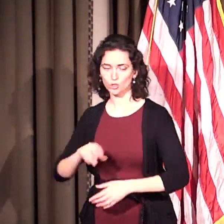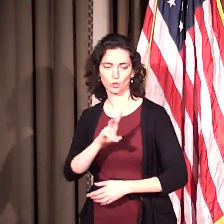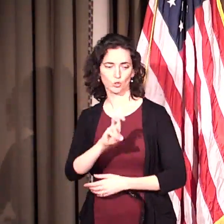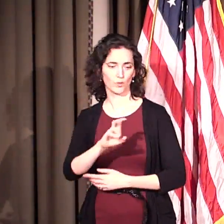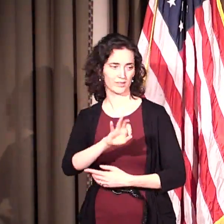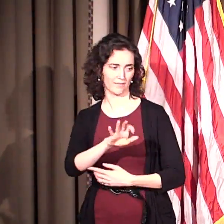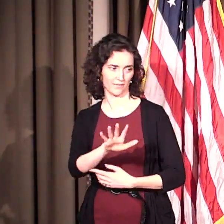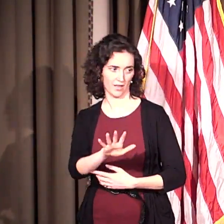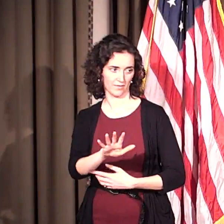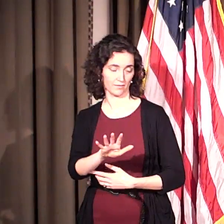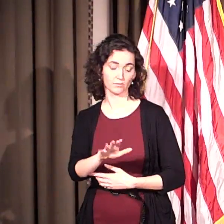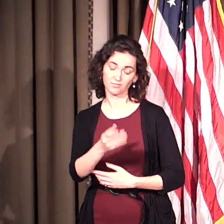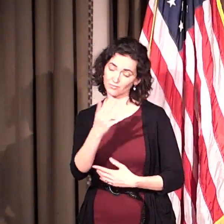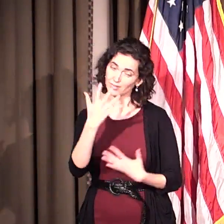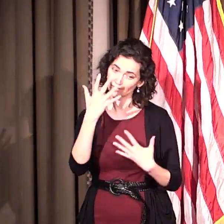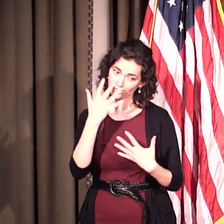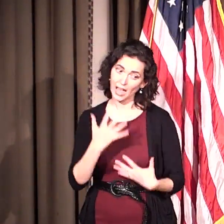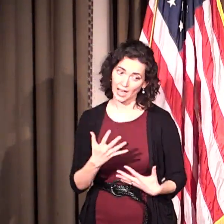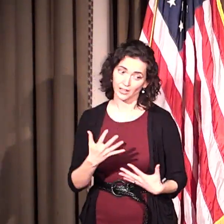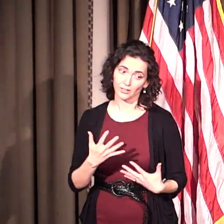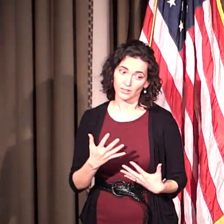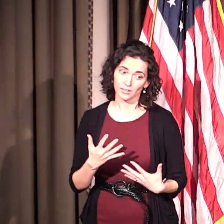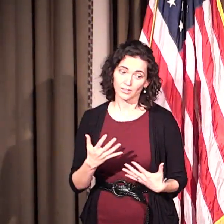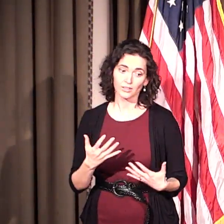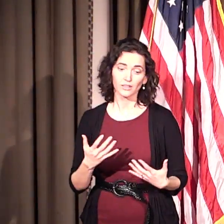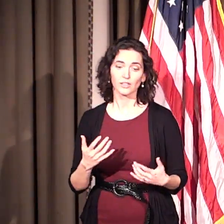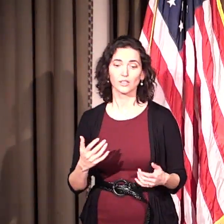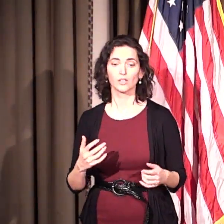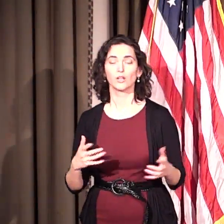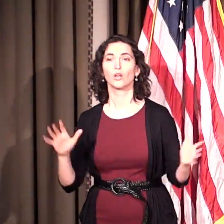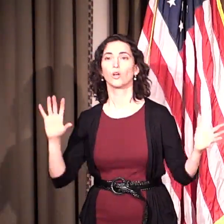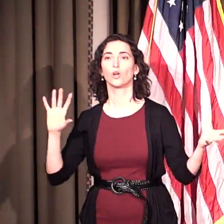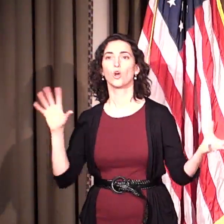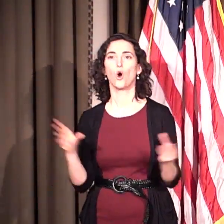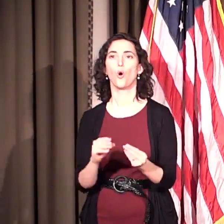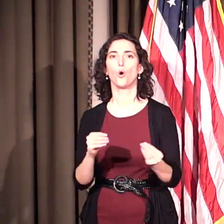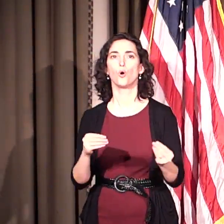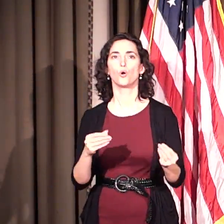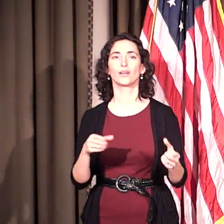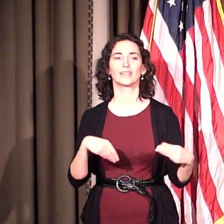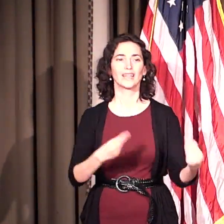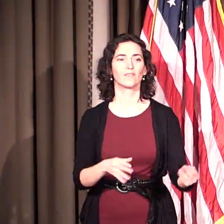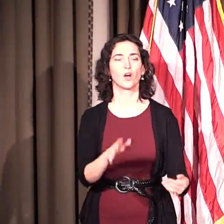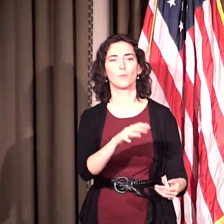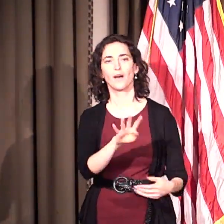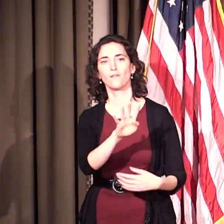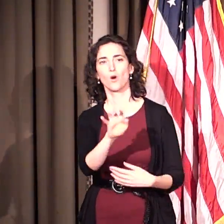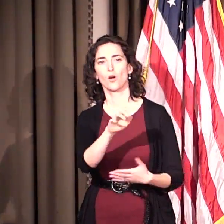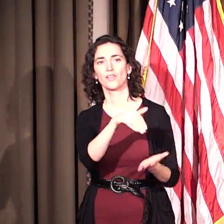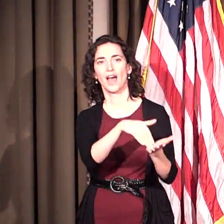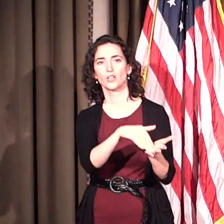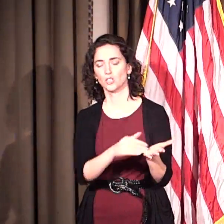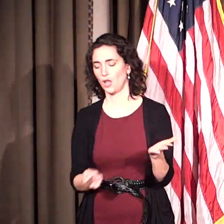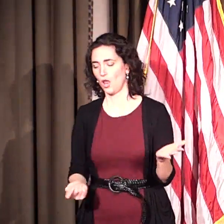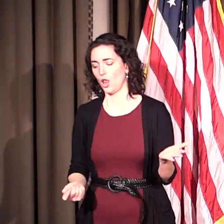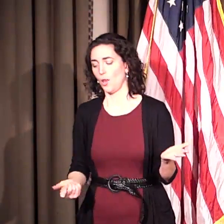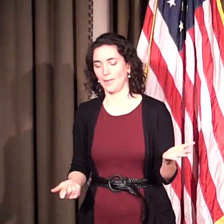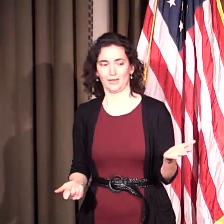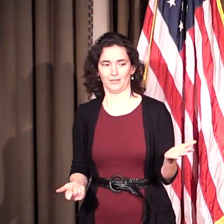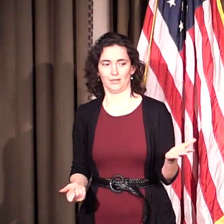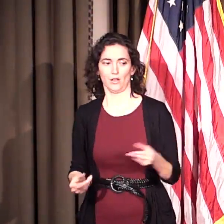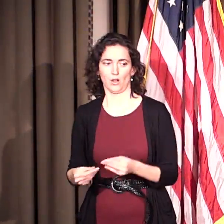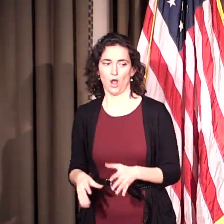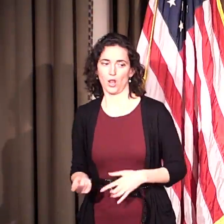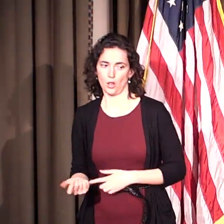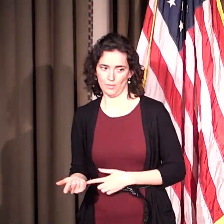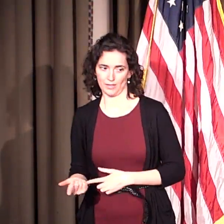that's a shame. In the grand scheme of things, we have about 400,000 administrations so far. So it's a small number of